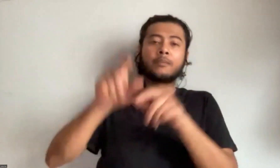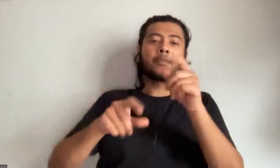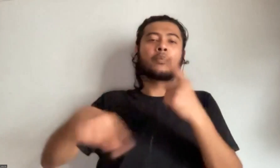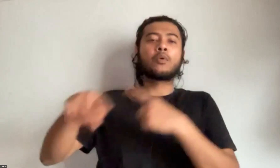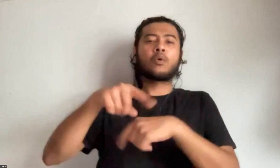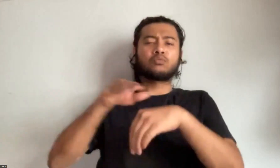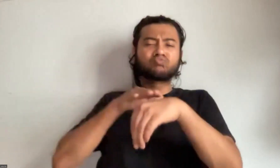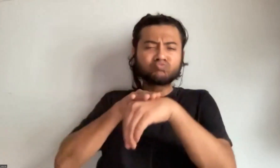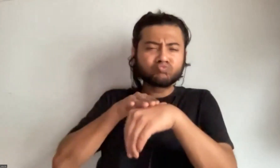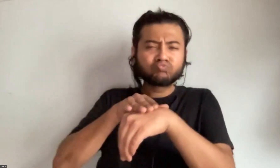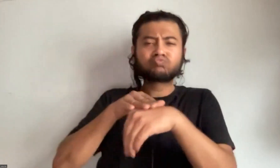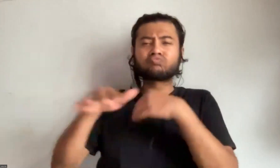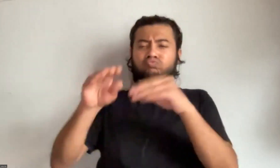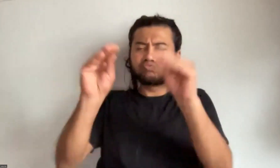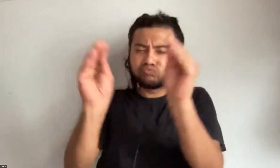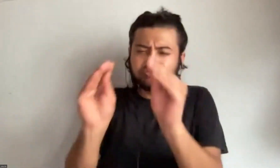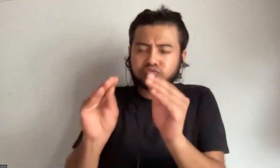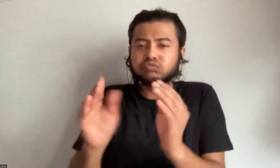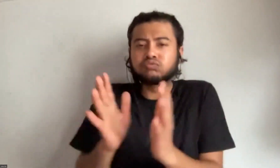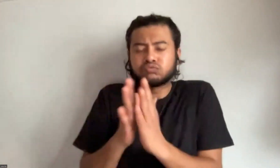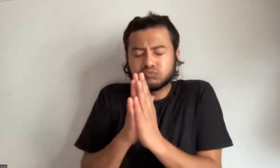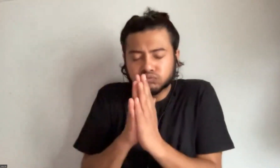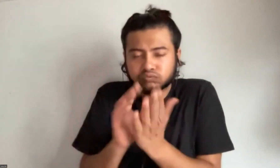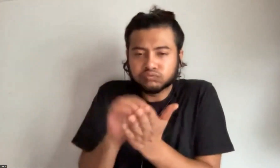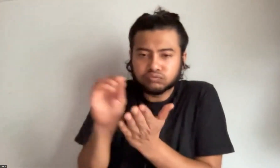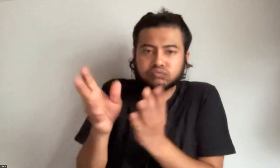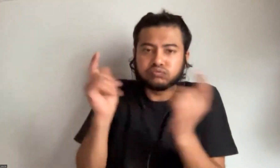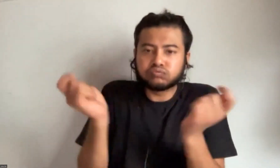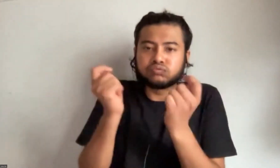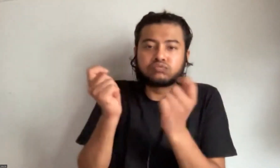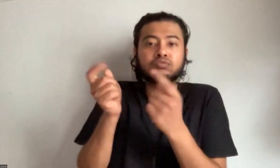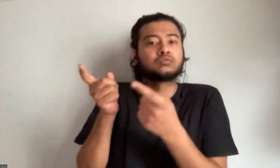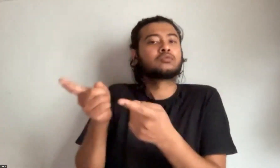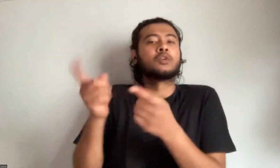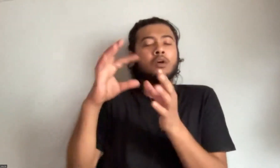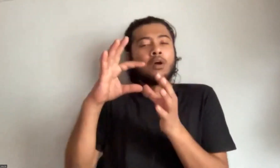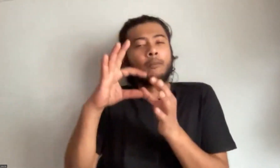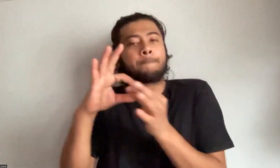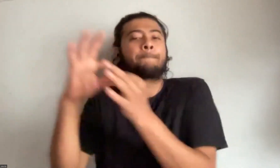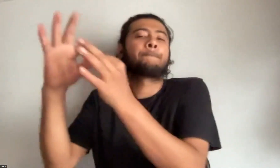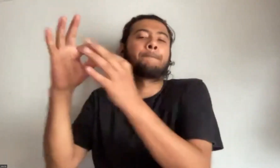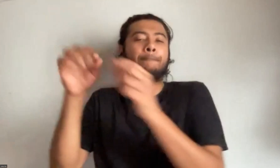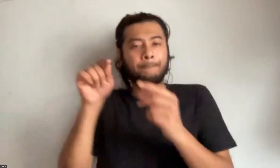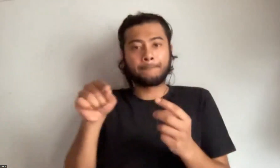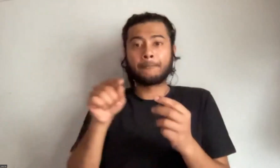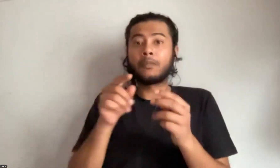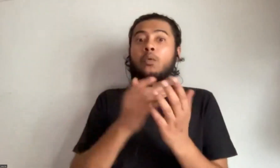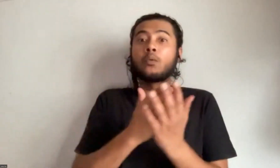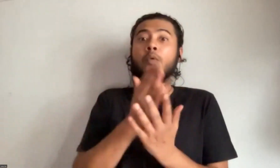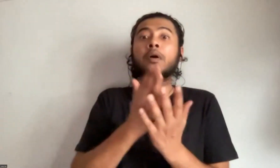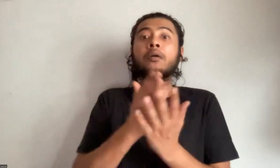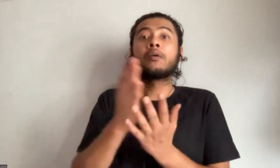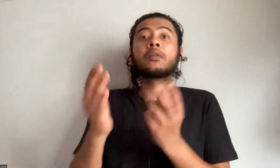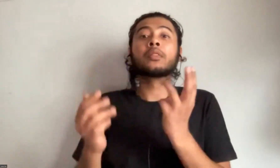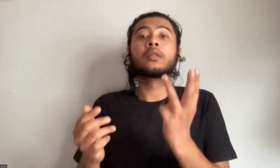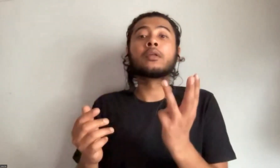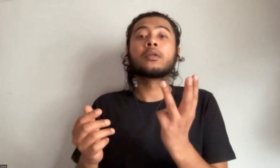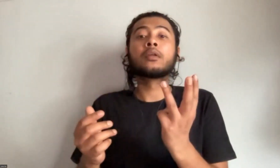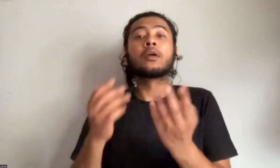current situation in Kali Yuga, all these three things are not possible, because one, in we don't have a long